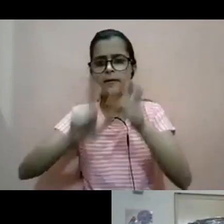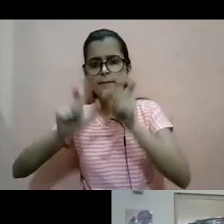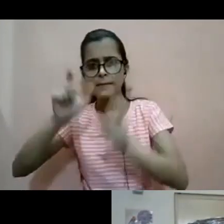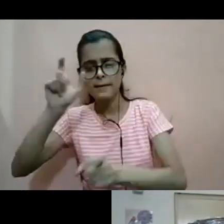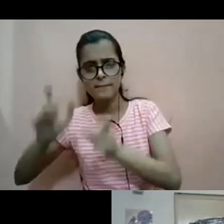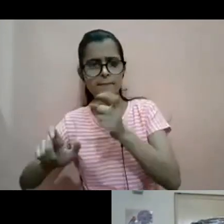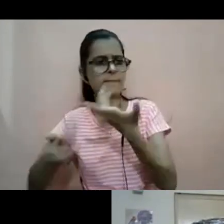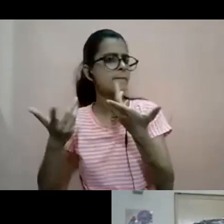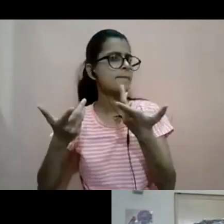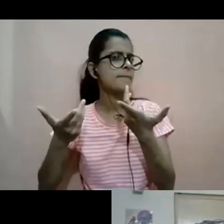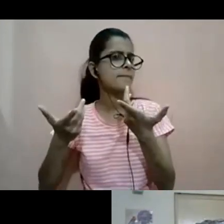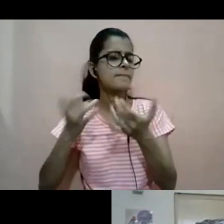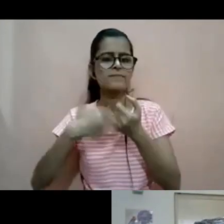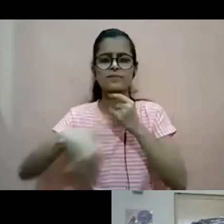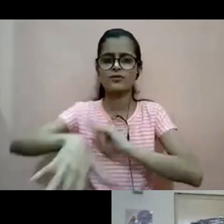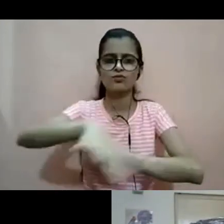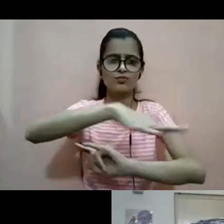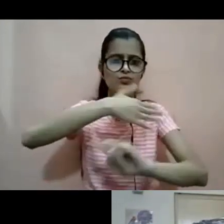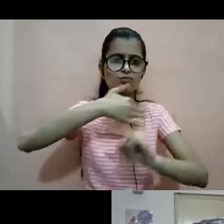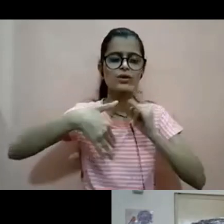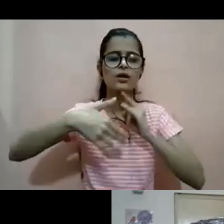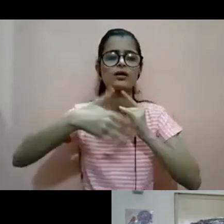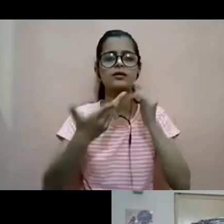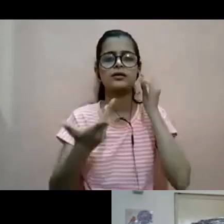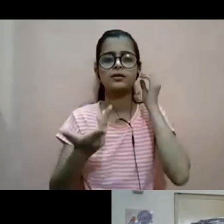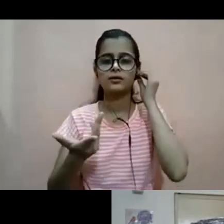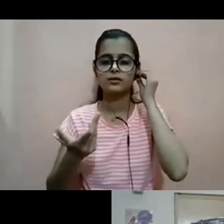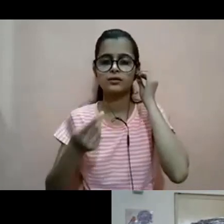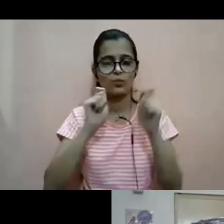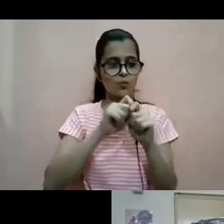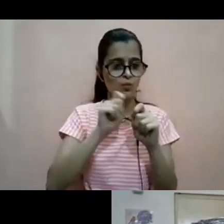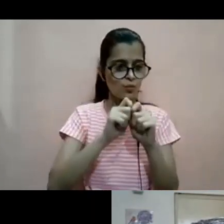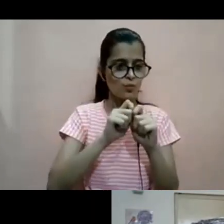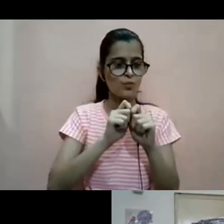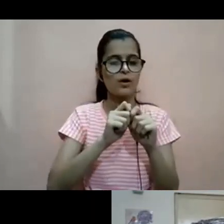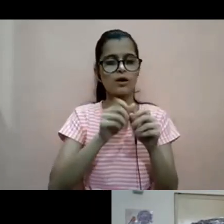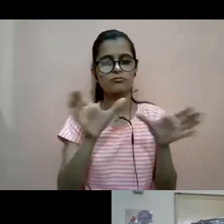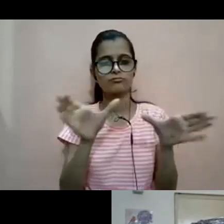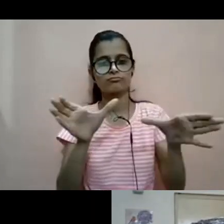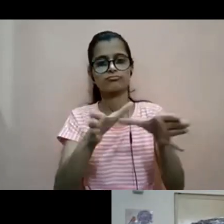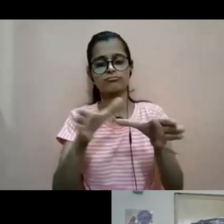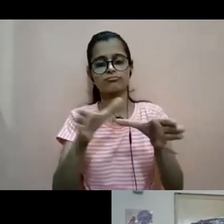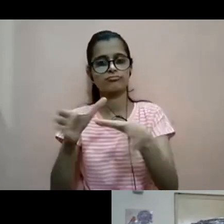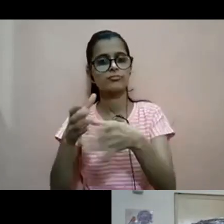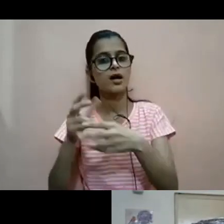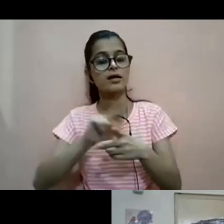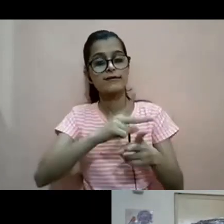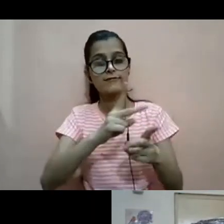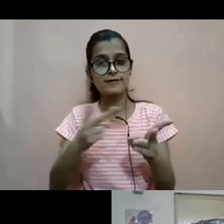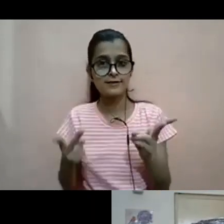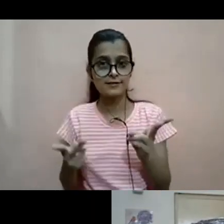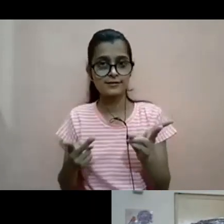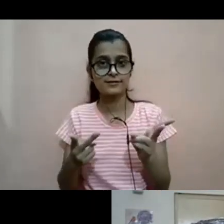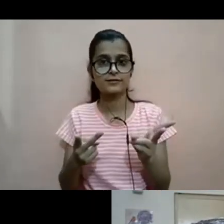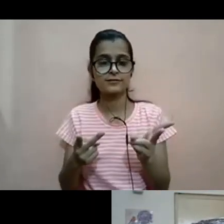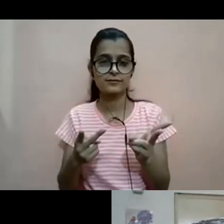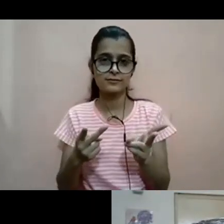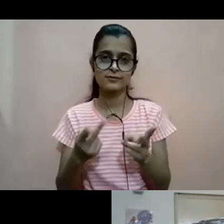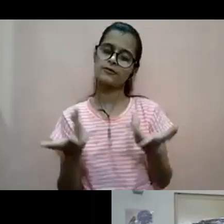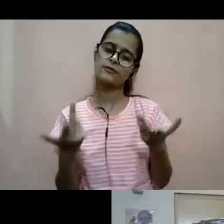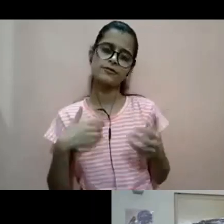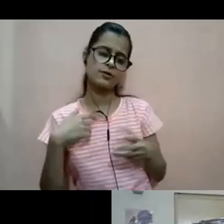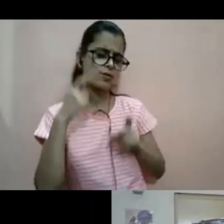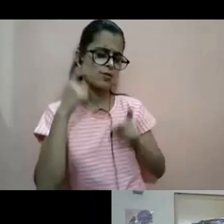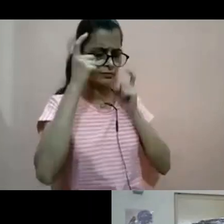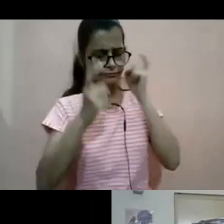the structures of society, and the workings of popular culture, then we need no longer just to think of our desires